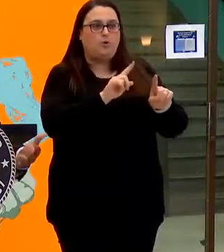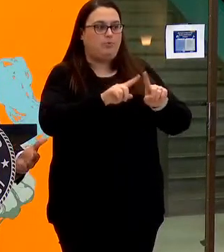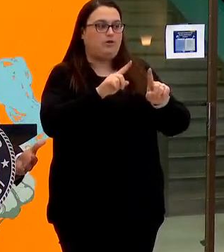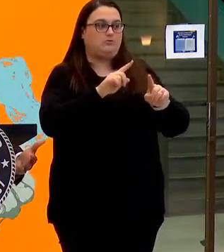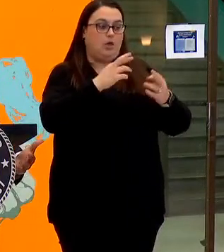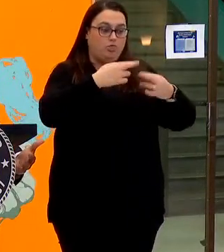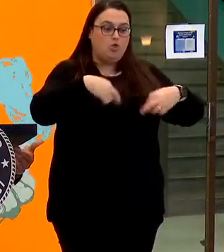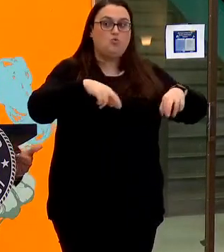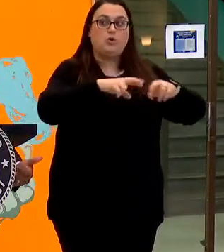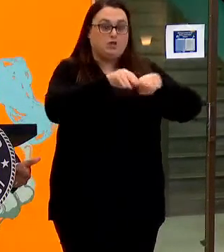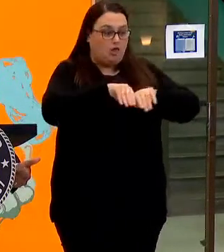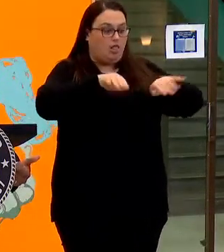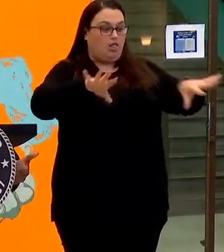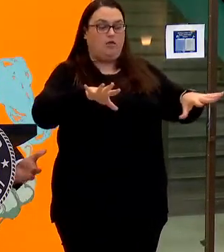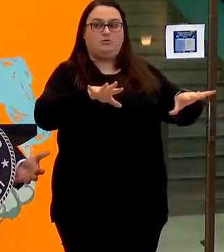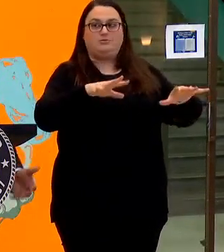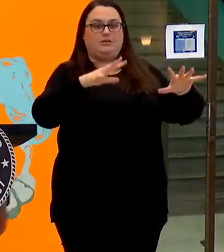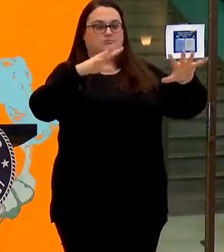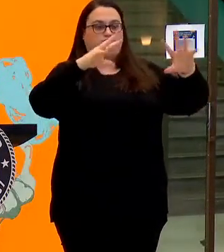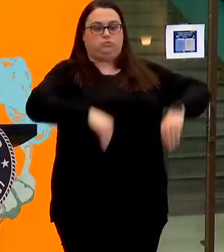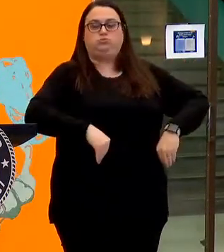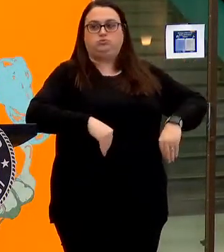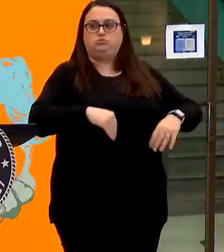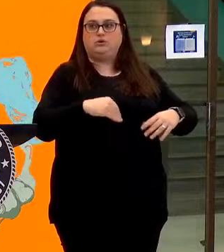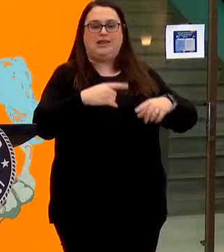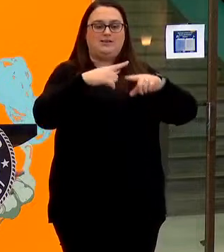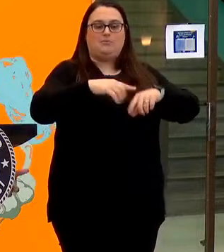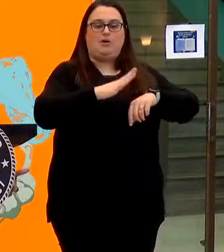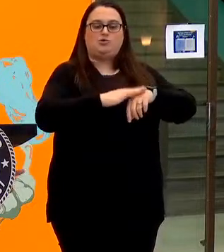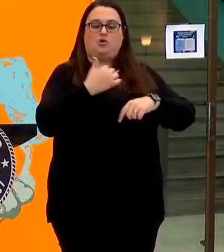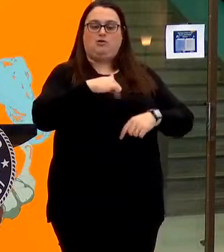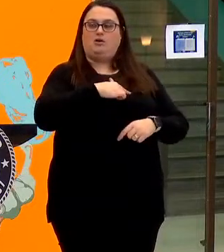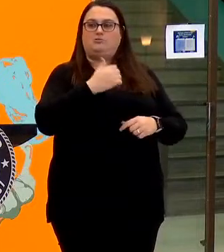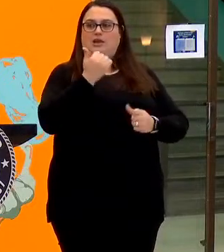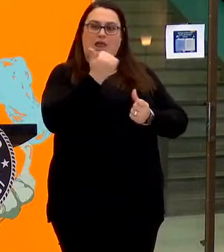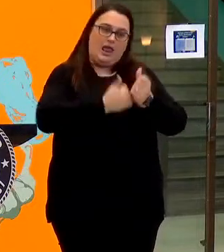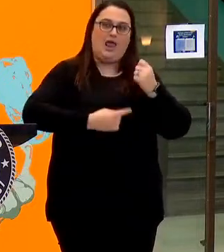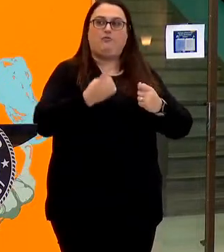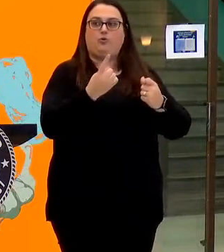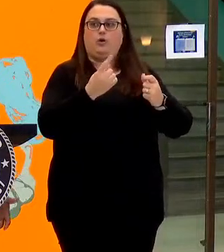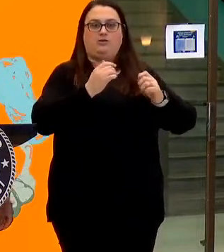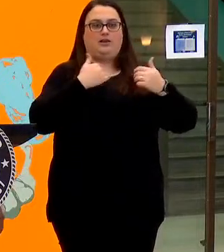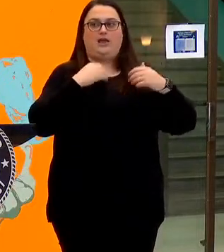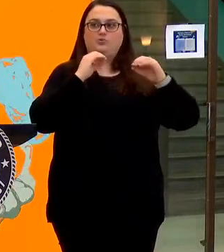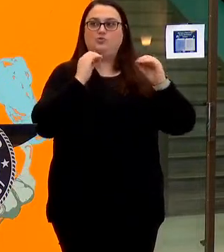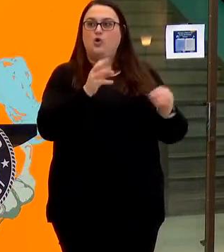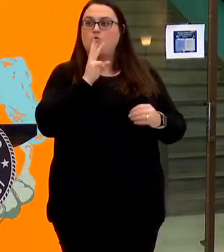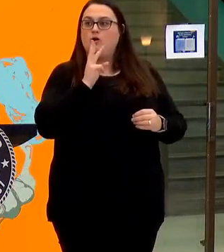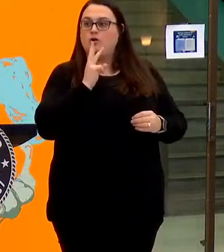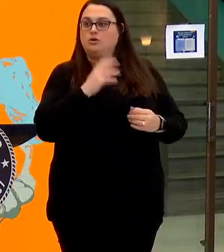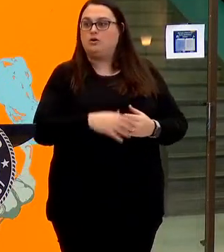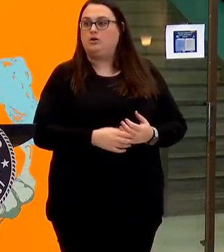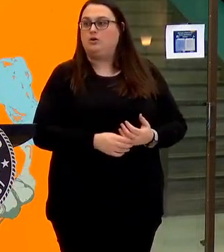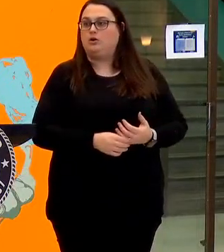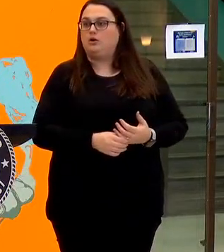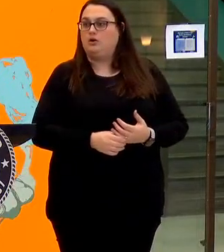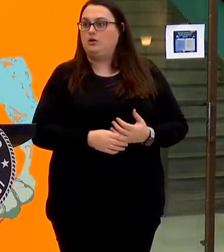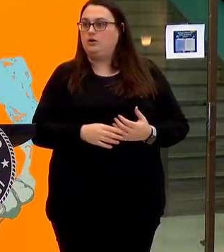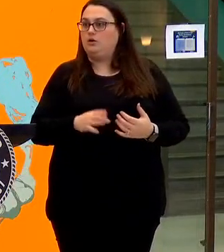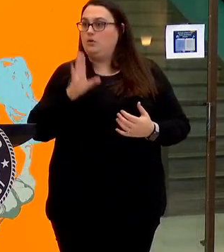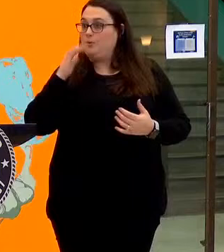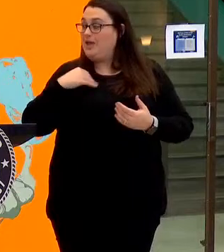the regional distribution network that depends on us. I think almost everybody was out of water. So